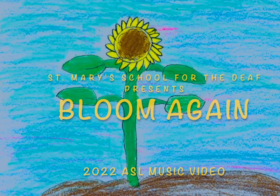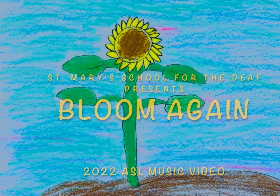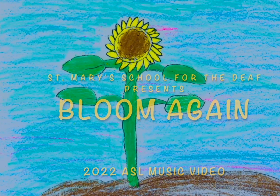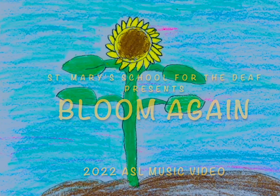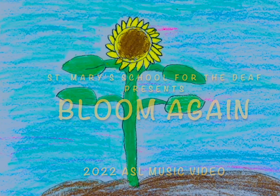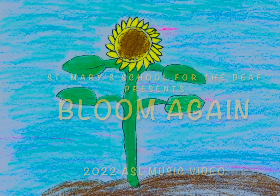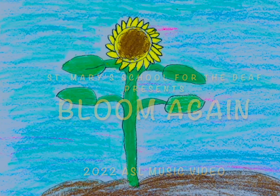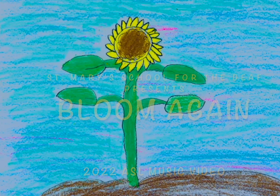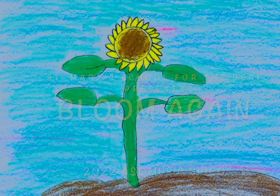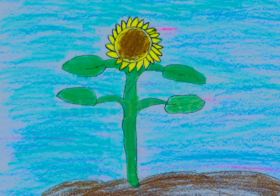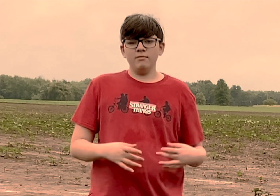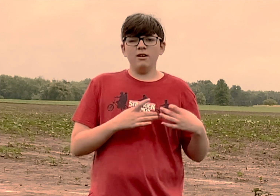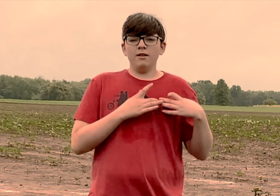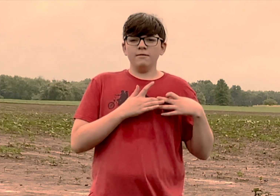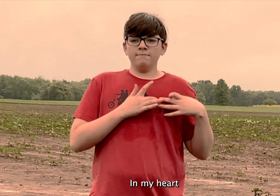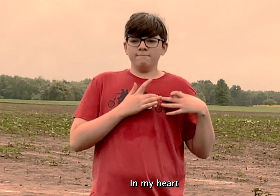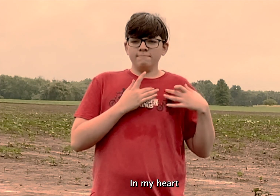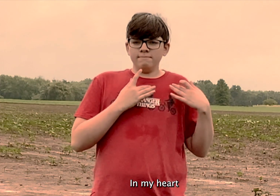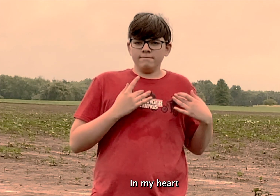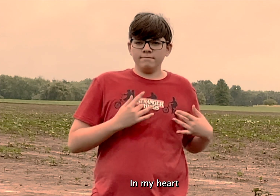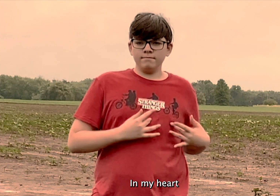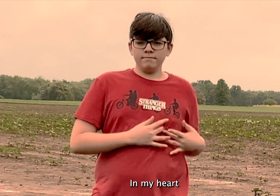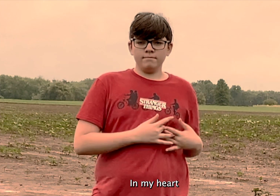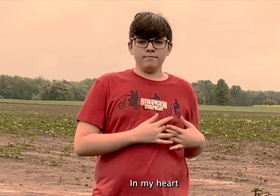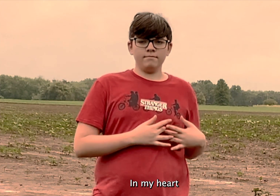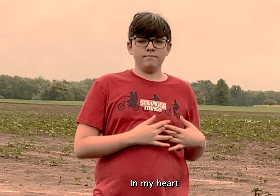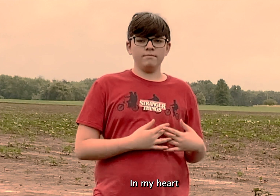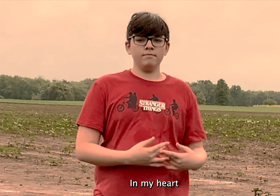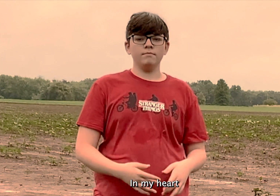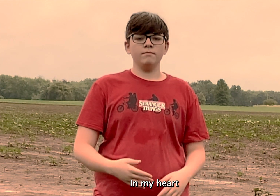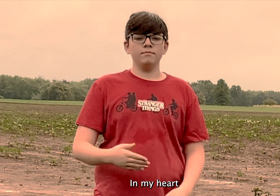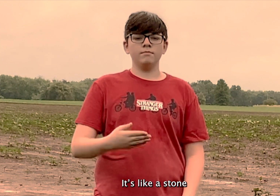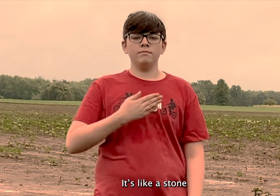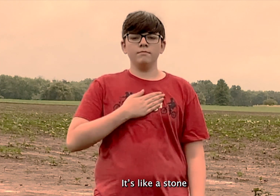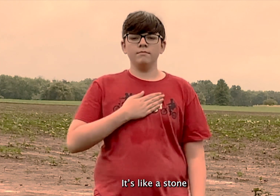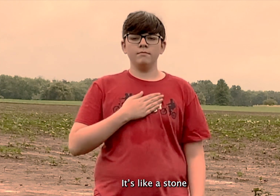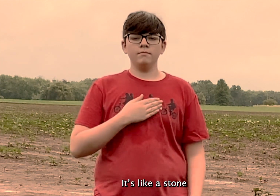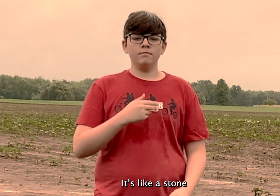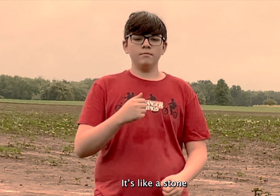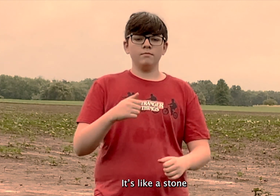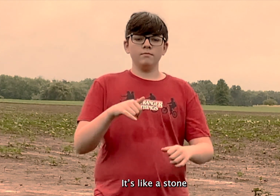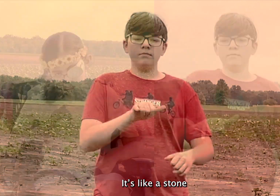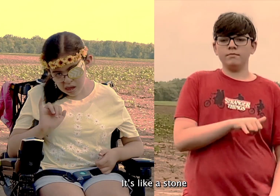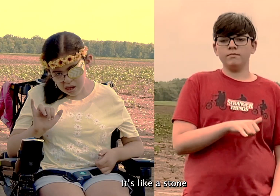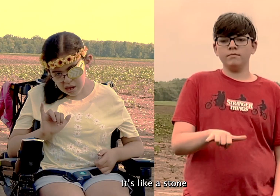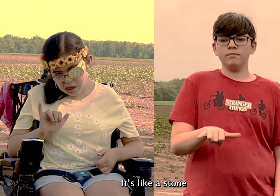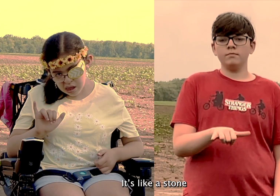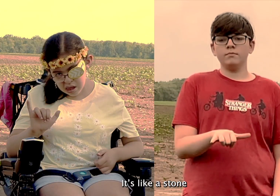2, 3. If my heart is like a